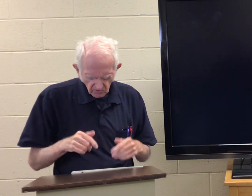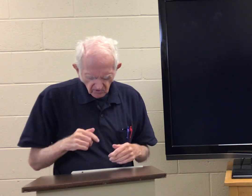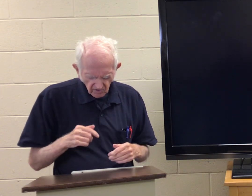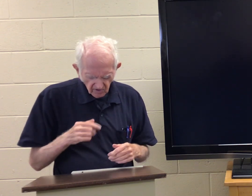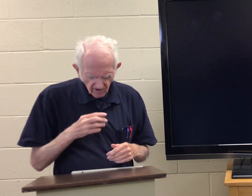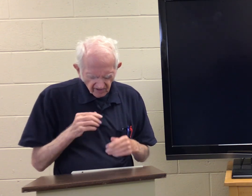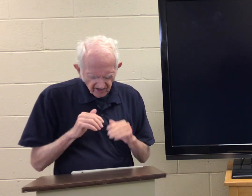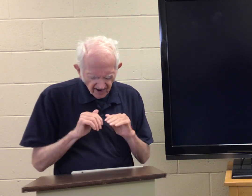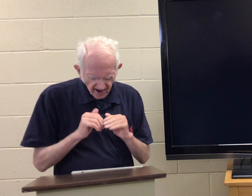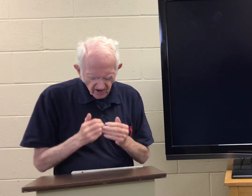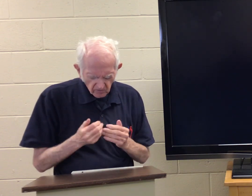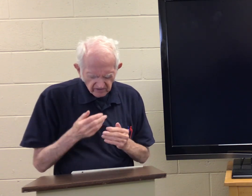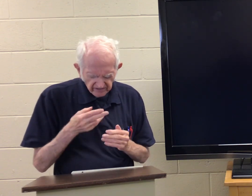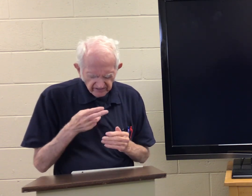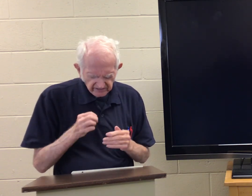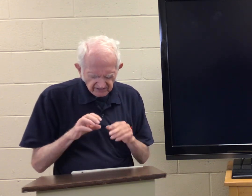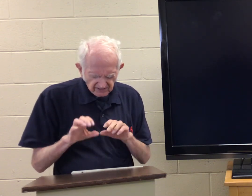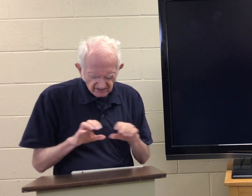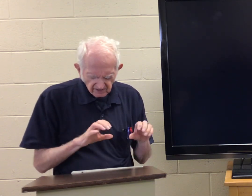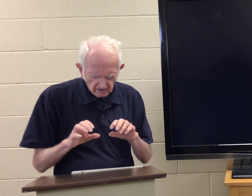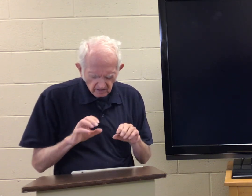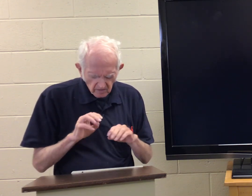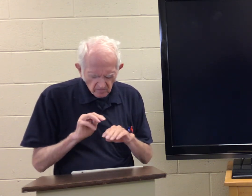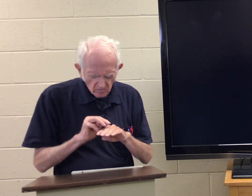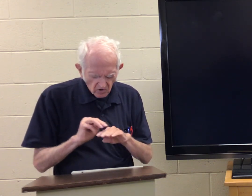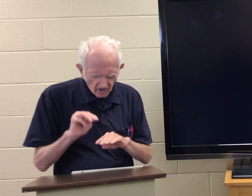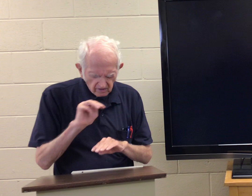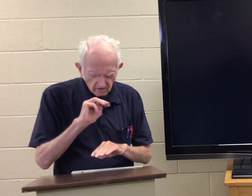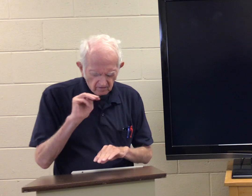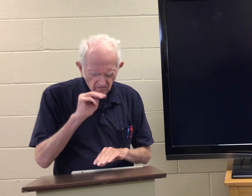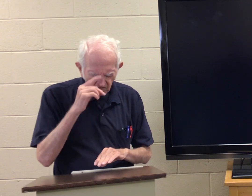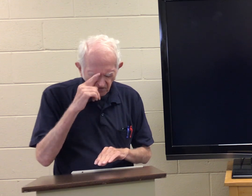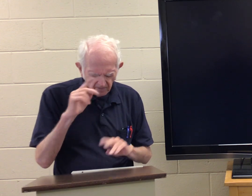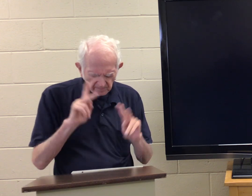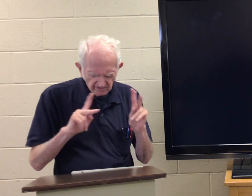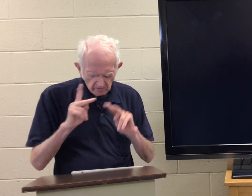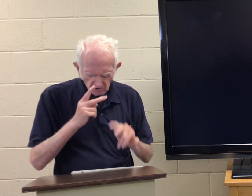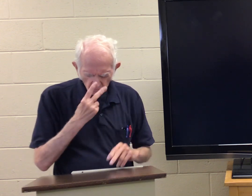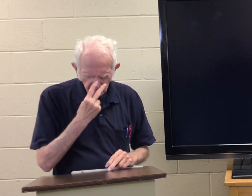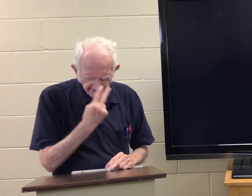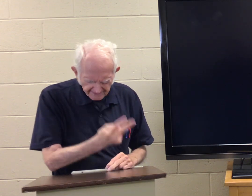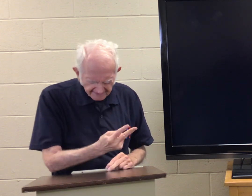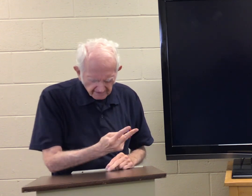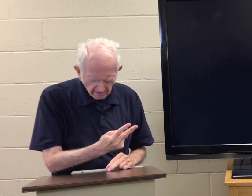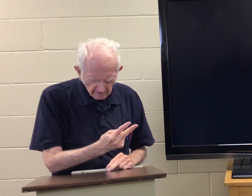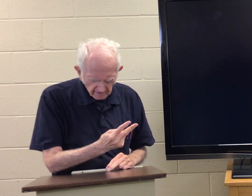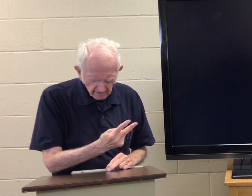Wow. And how he did miracles for the people to see.